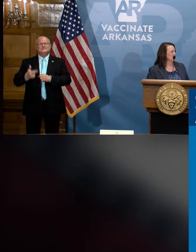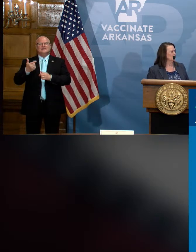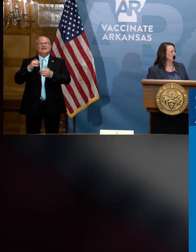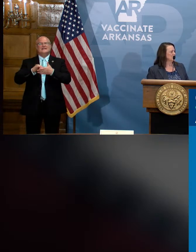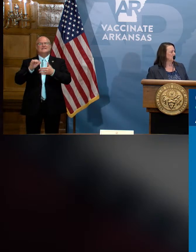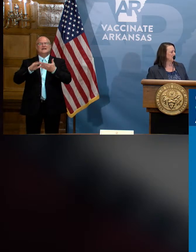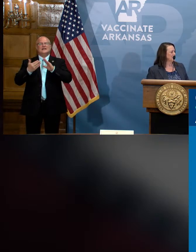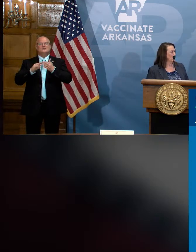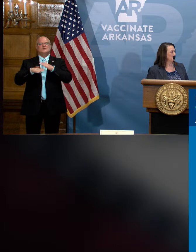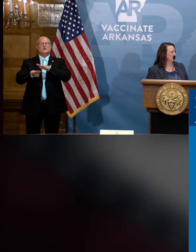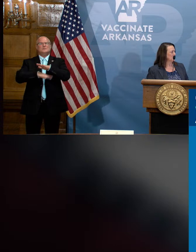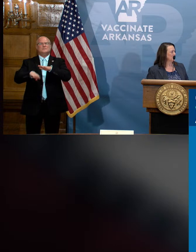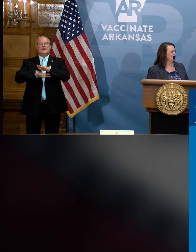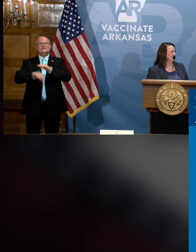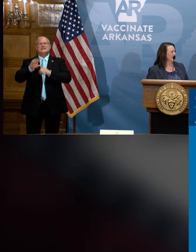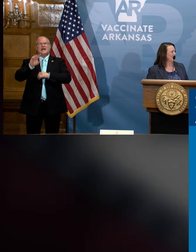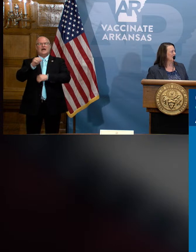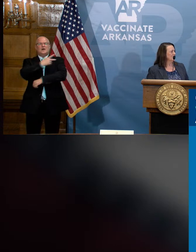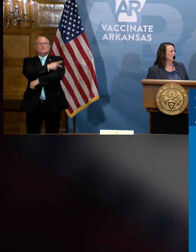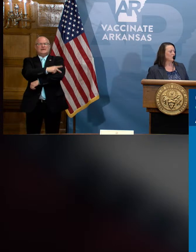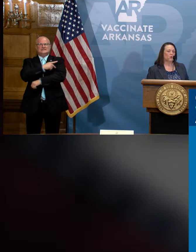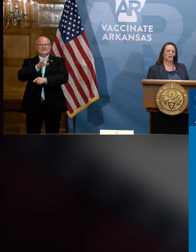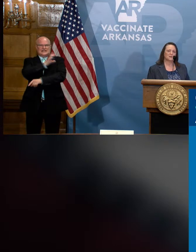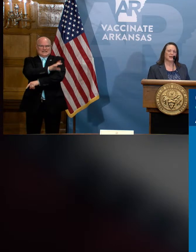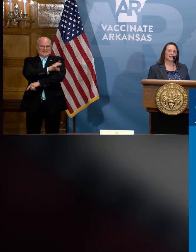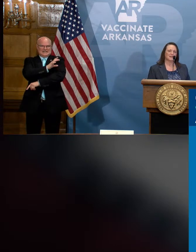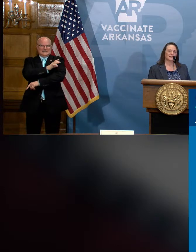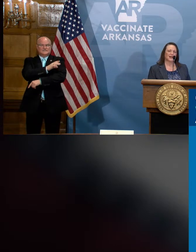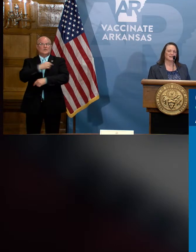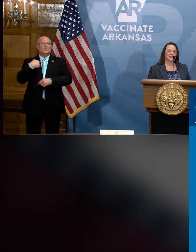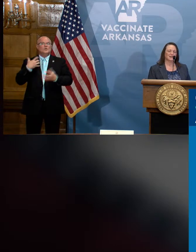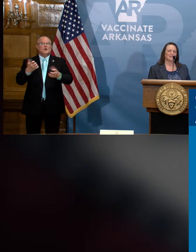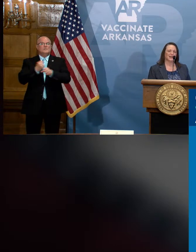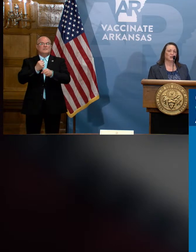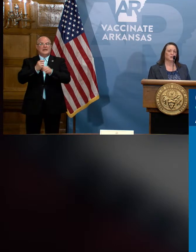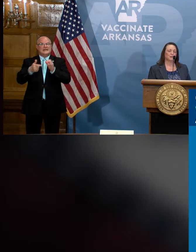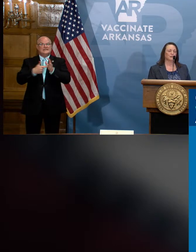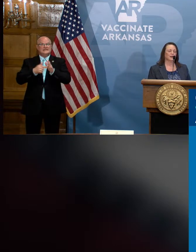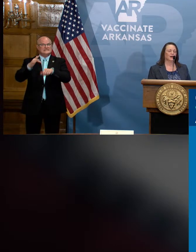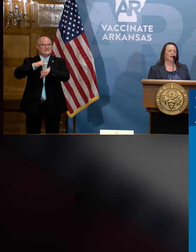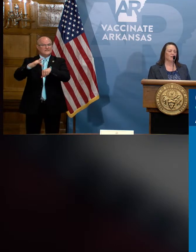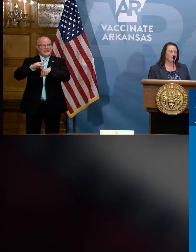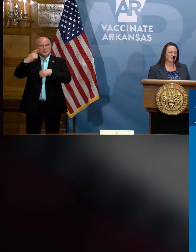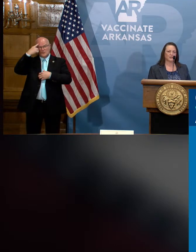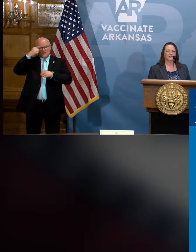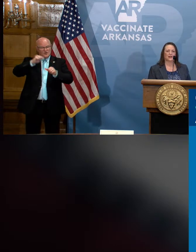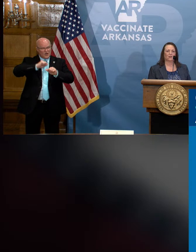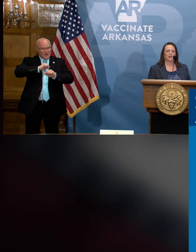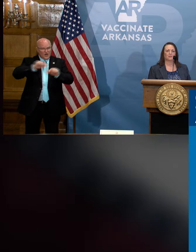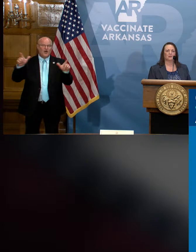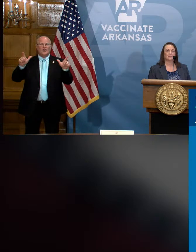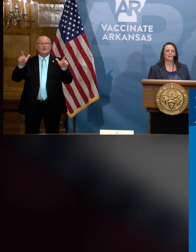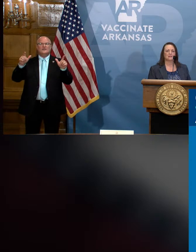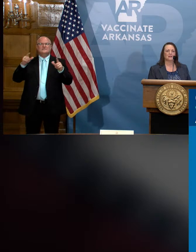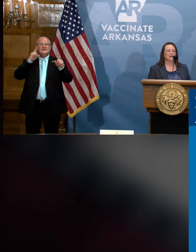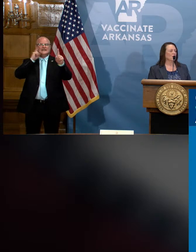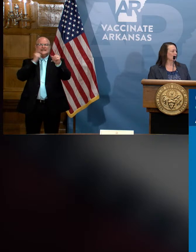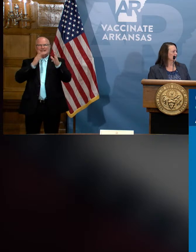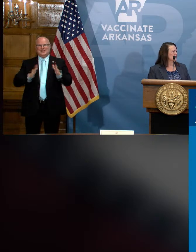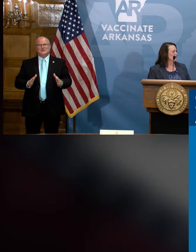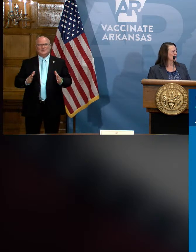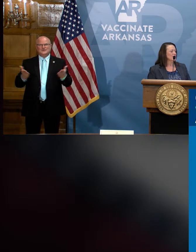each community-based outpatient clinic. So we want to make this vaccine available for all of our heroes